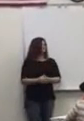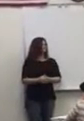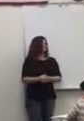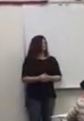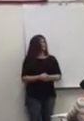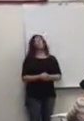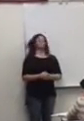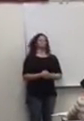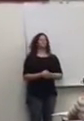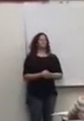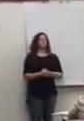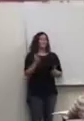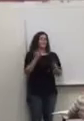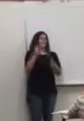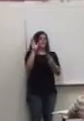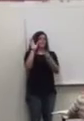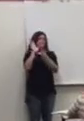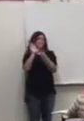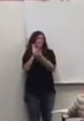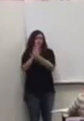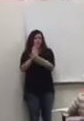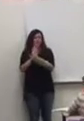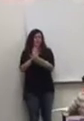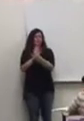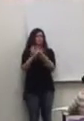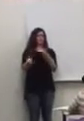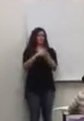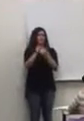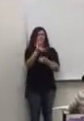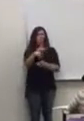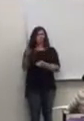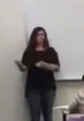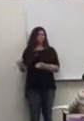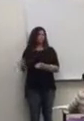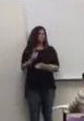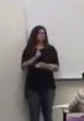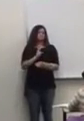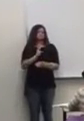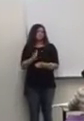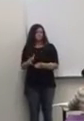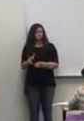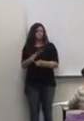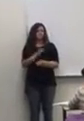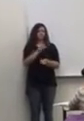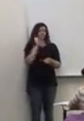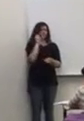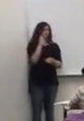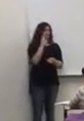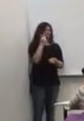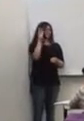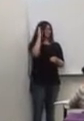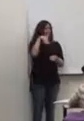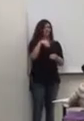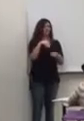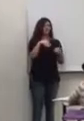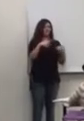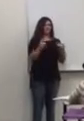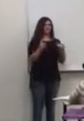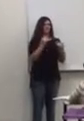come from a video that you're playing as part of your PowerPoint presentation, not like laser sounds every time something else comes up. So it's one of the